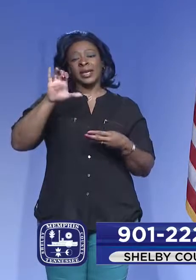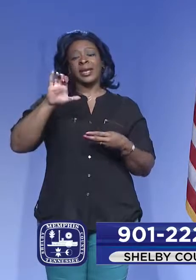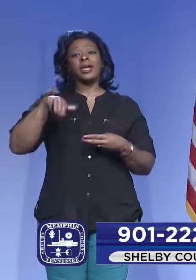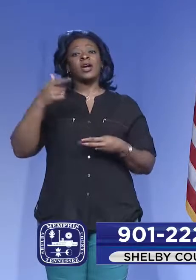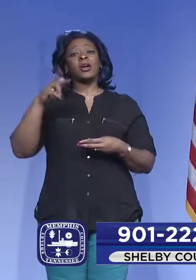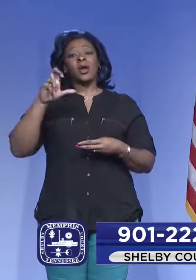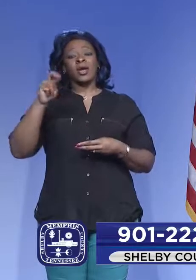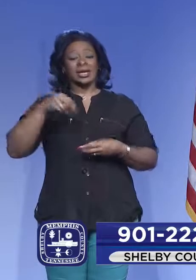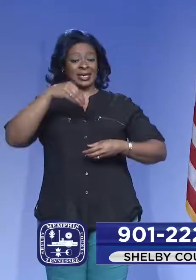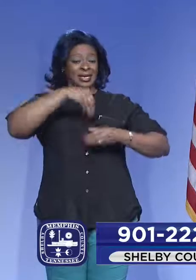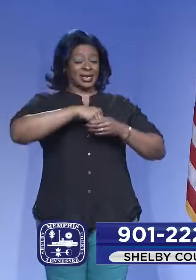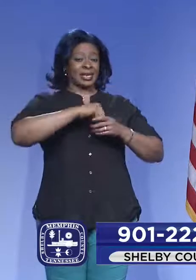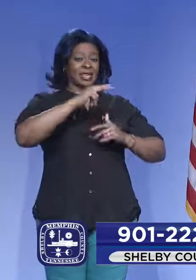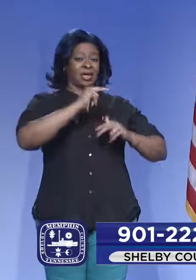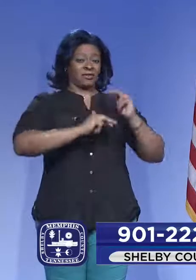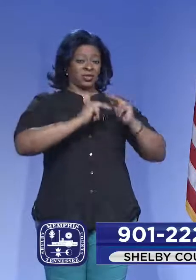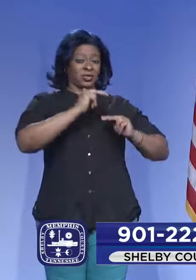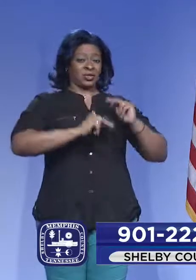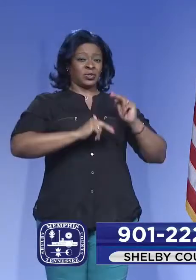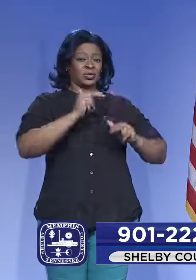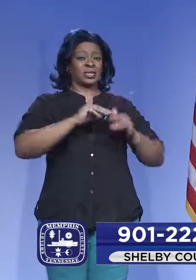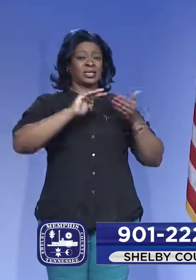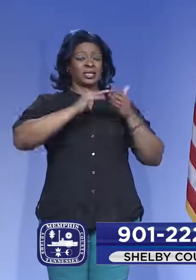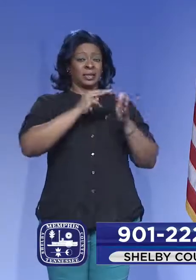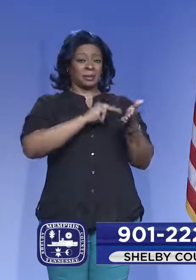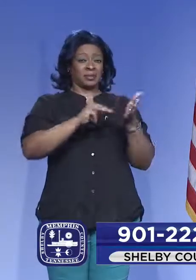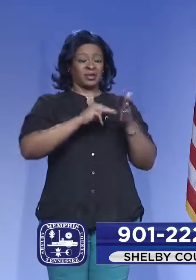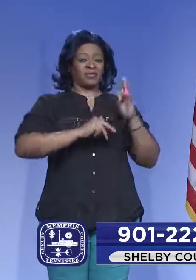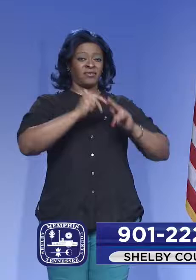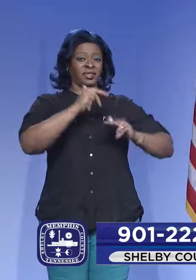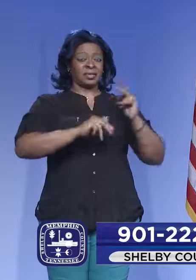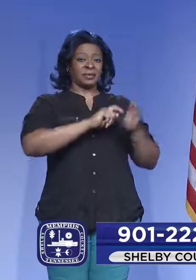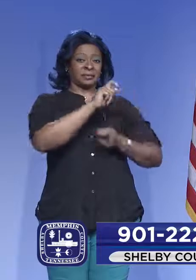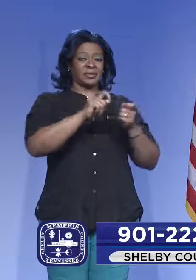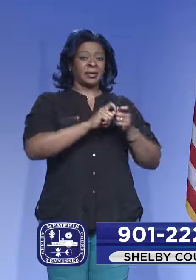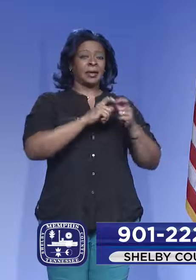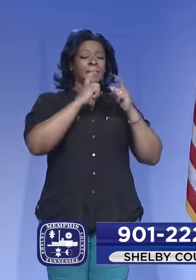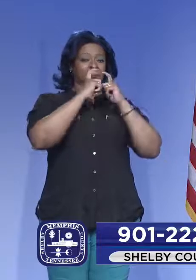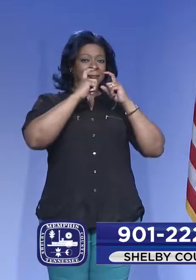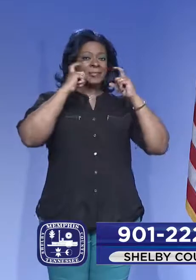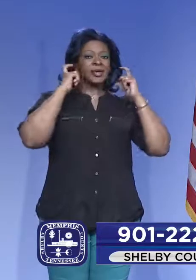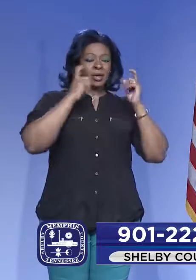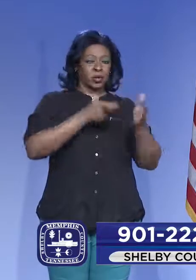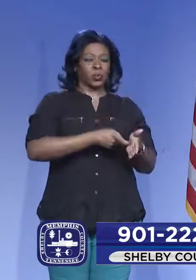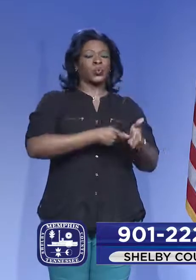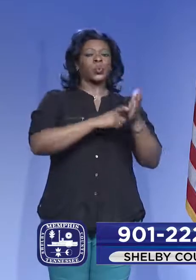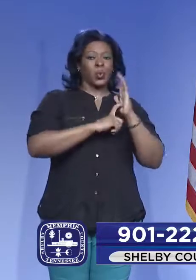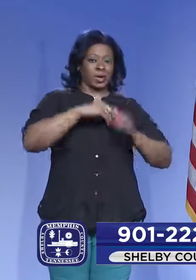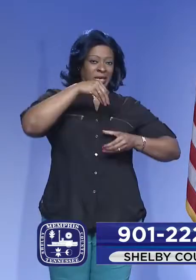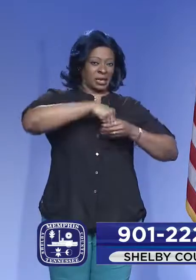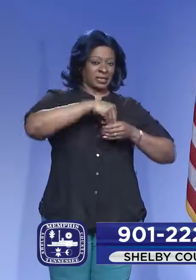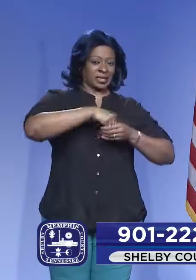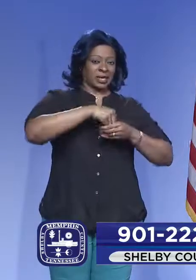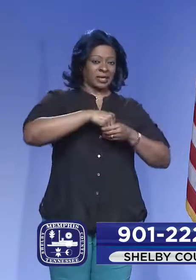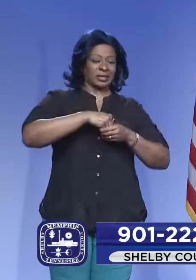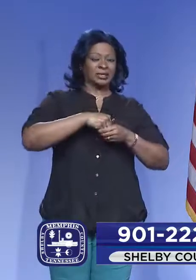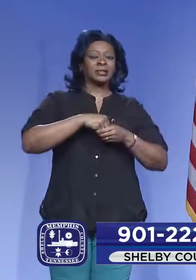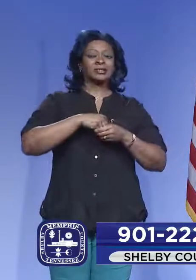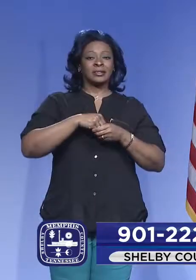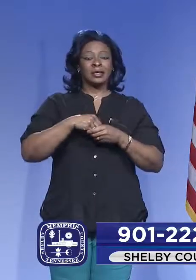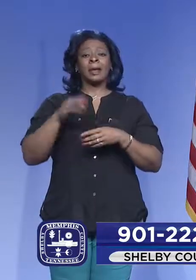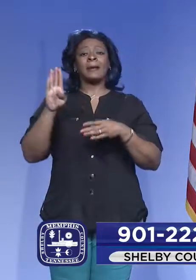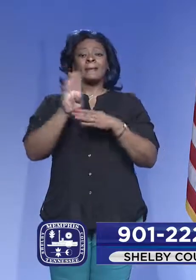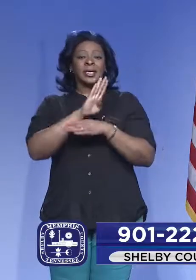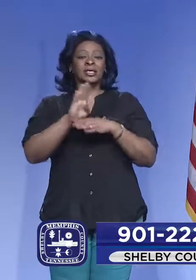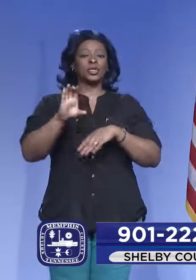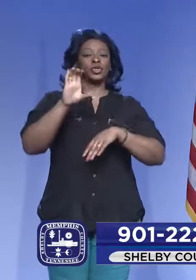indoor portion of those venues, in City of Memphis facilities specifically, masks will be required. Again, private